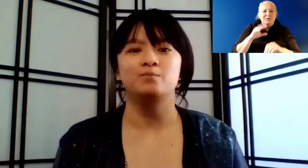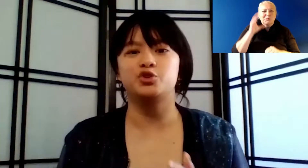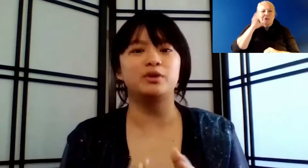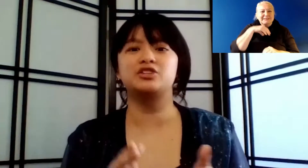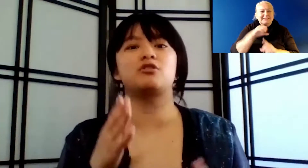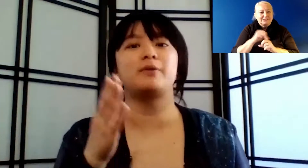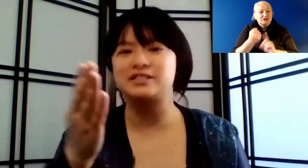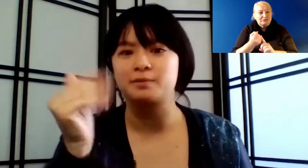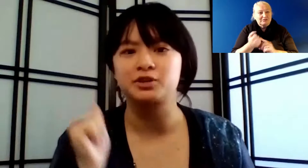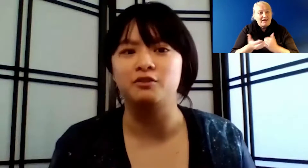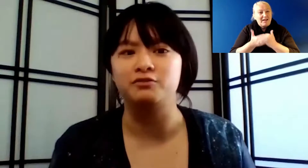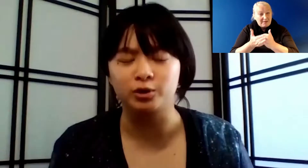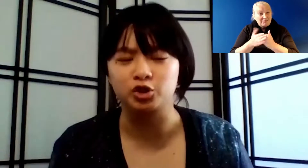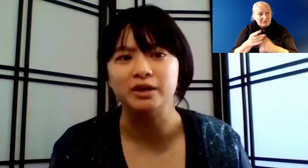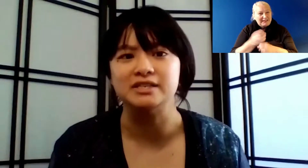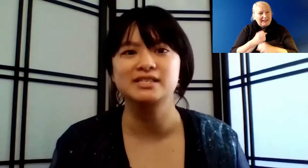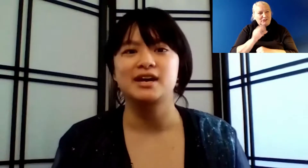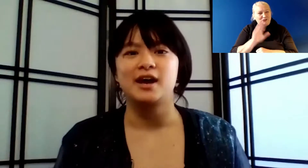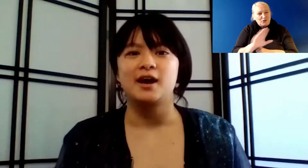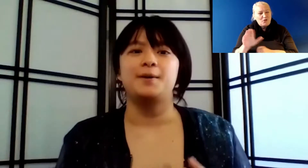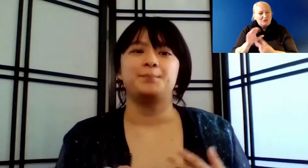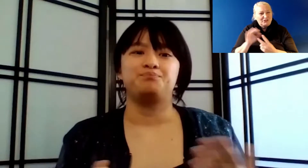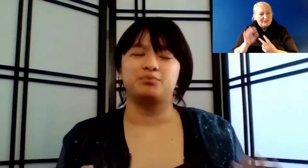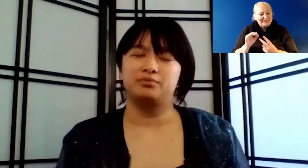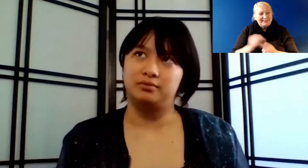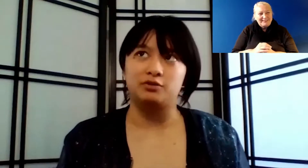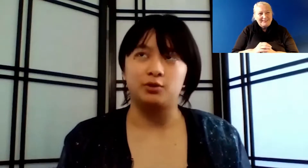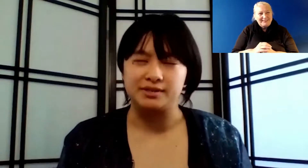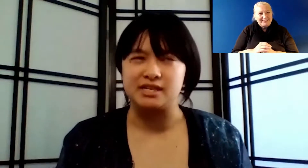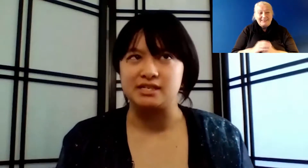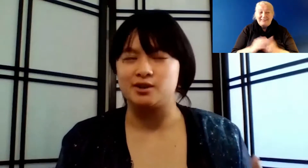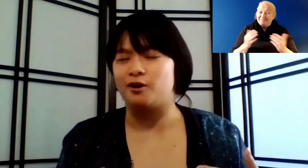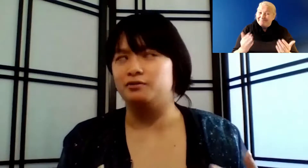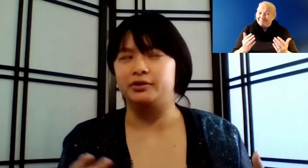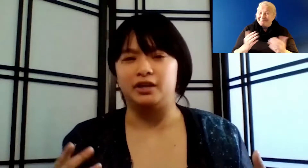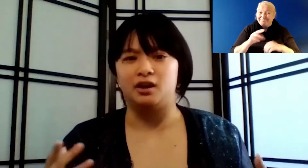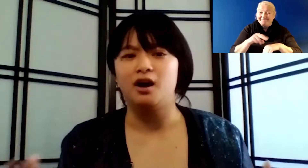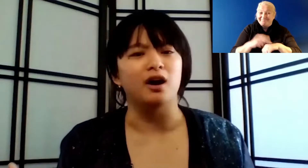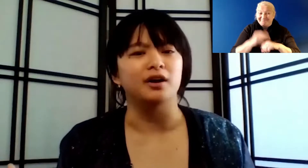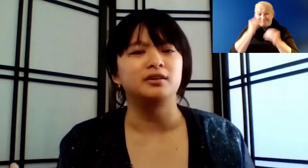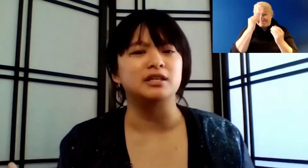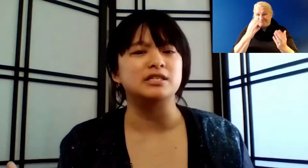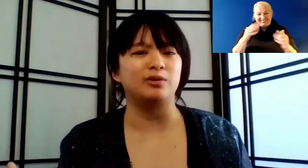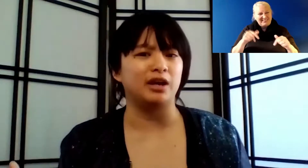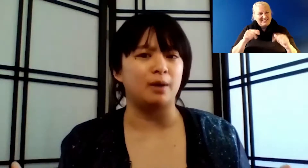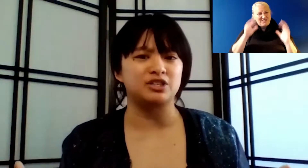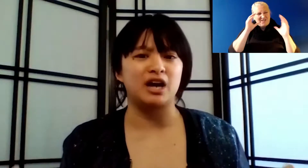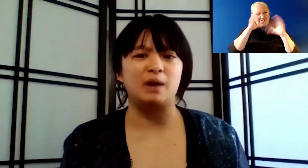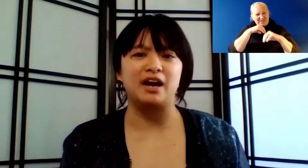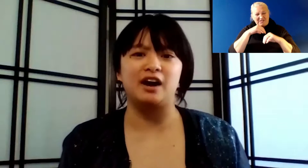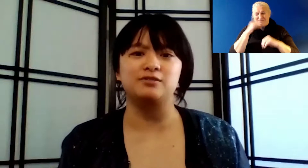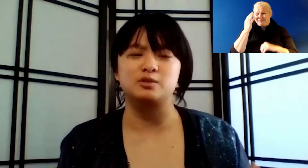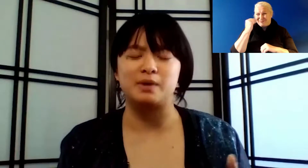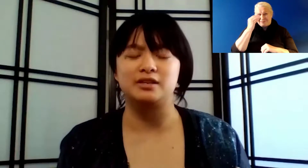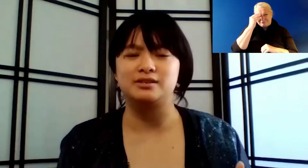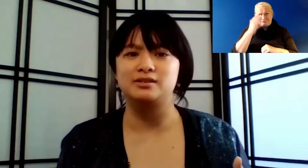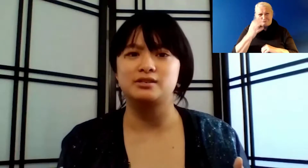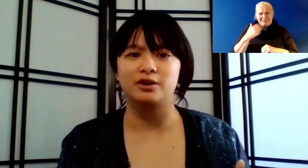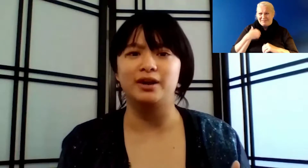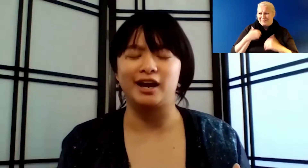reach the romance option of your choice. Of course, this is all very odd, considering how much time I have to spend staring at